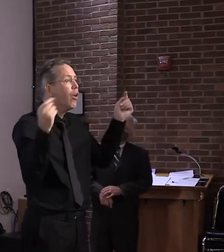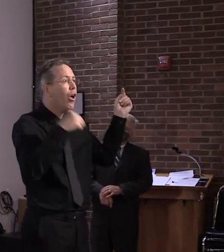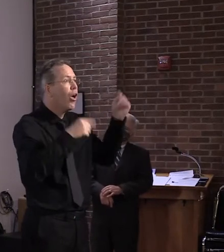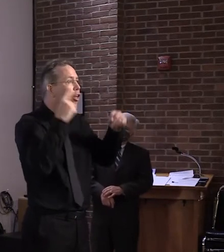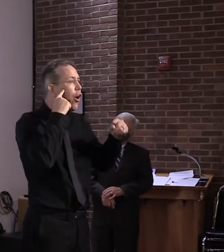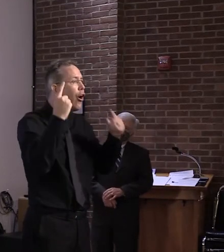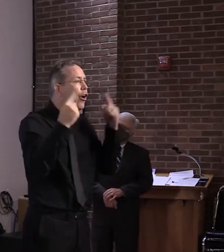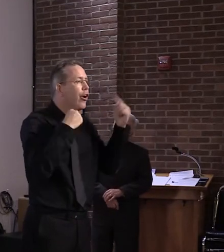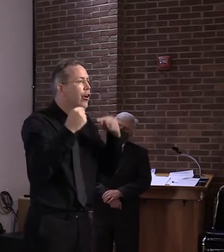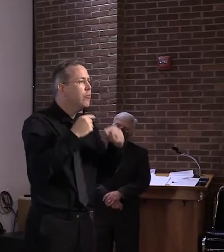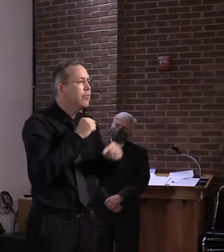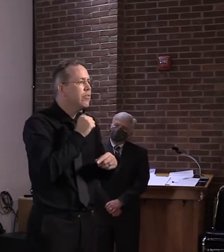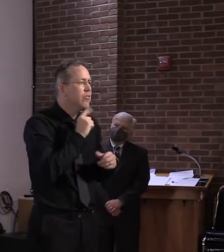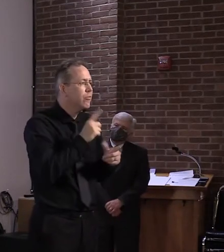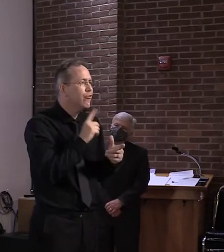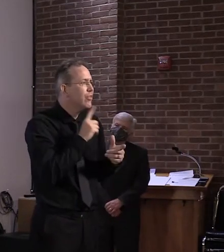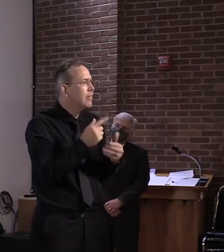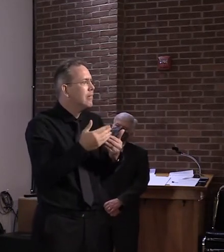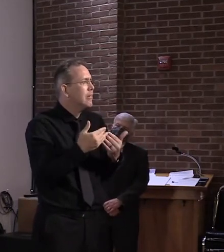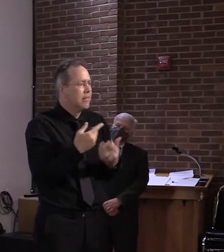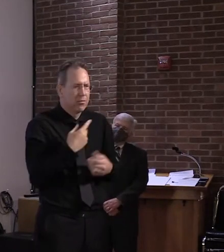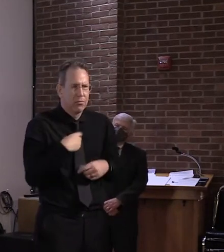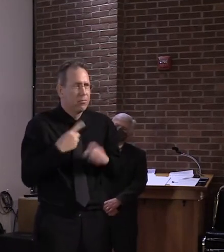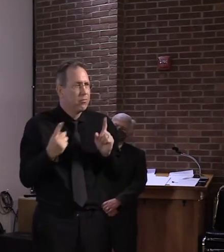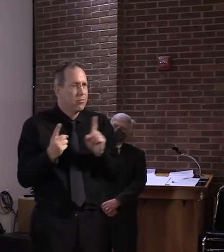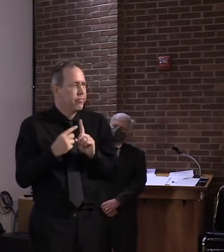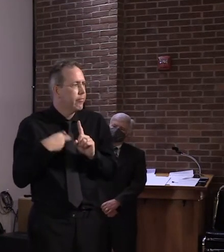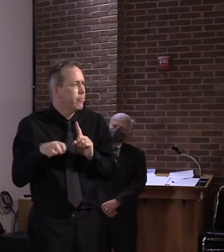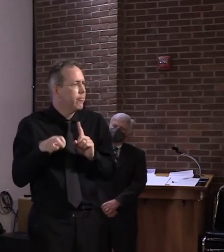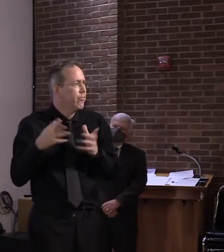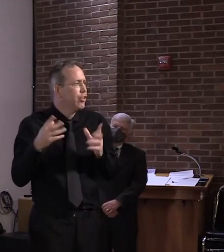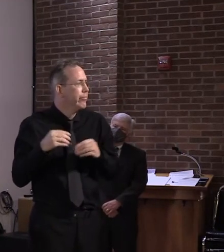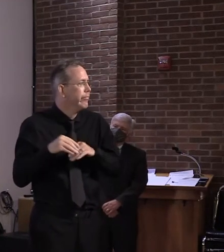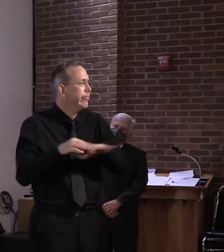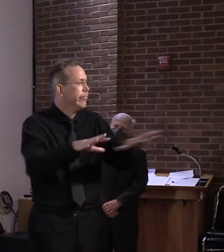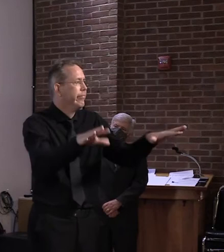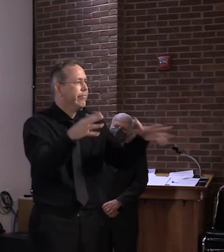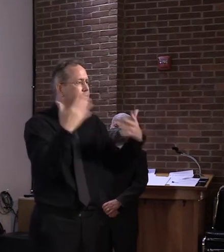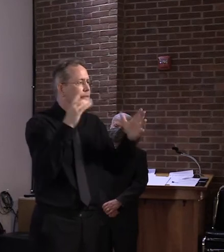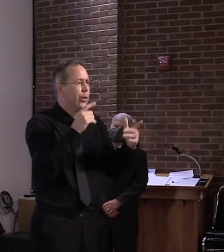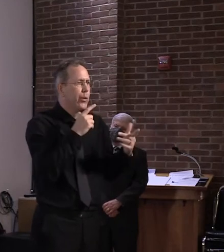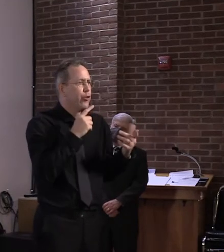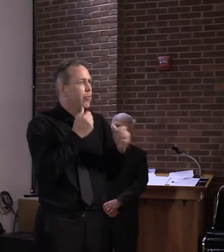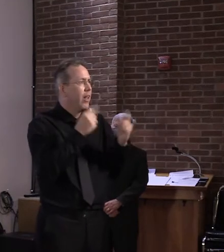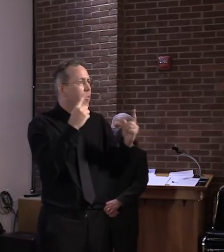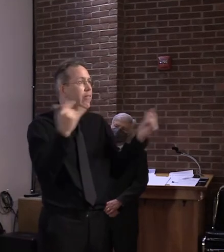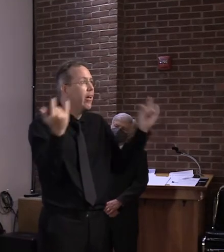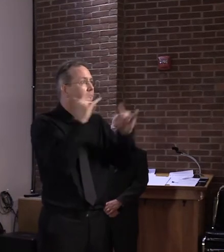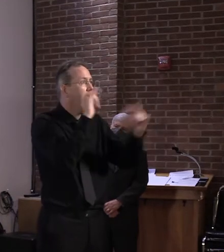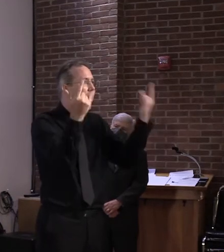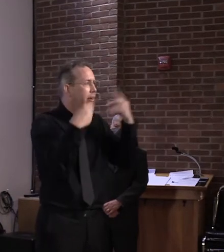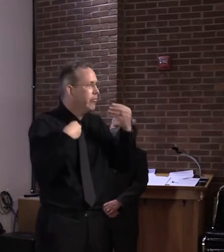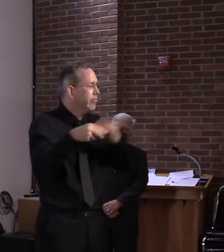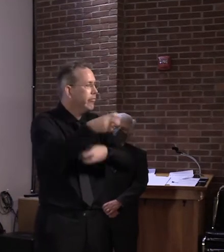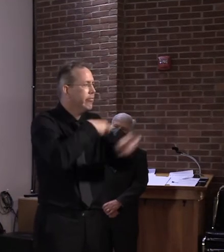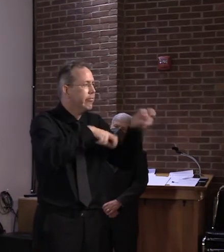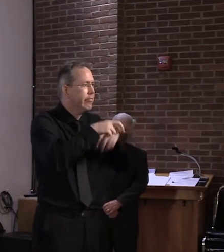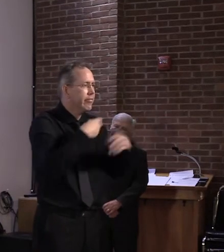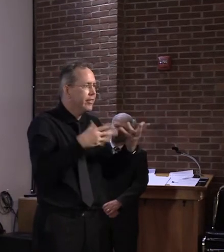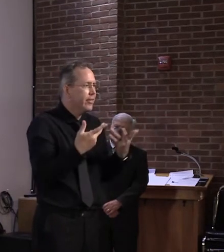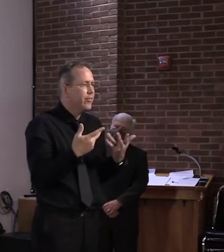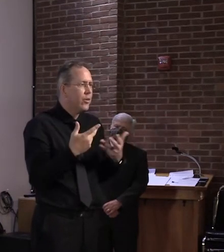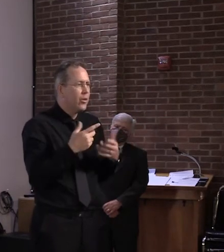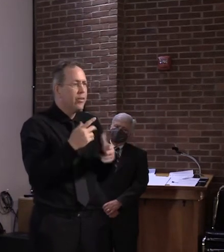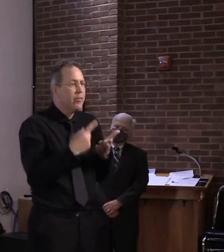no longer the case, obviously, with all the travel restrictions. And quite frequently, it's not the case that it's even travel into our state